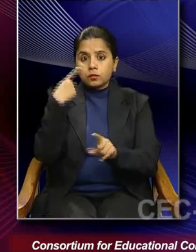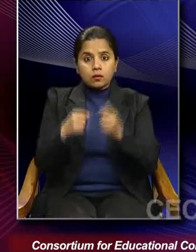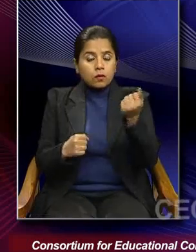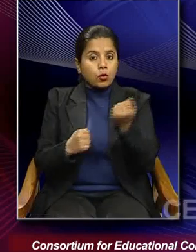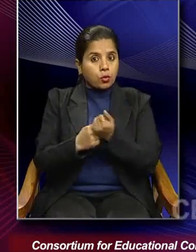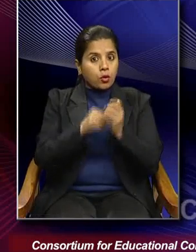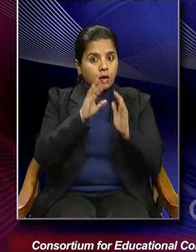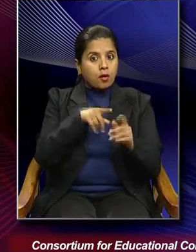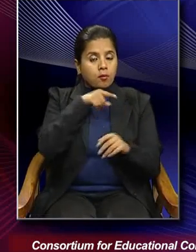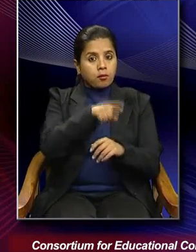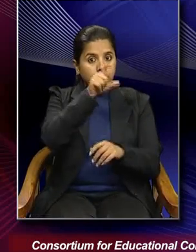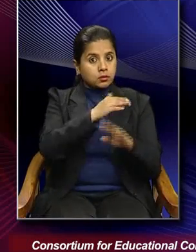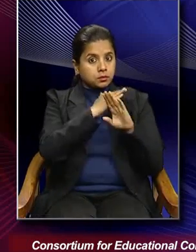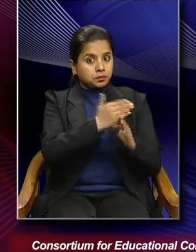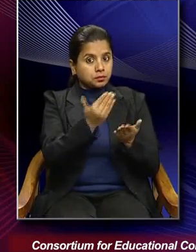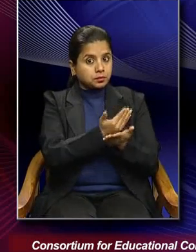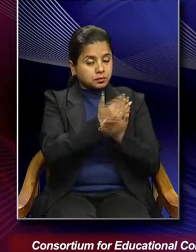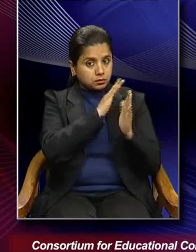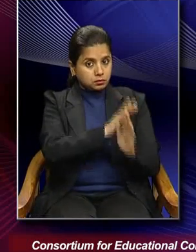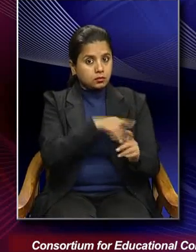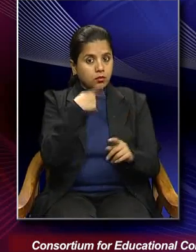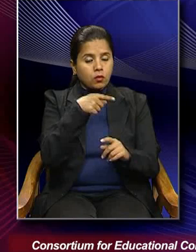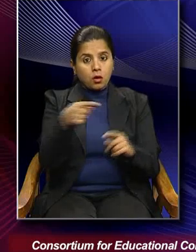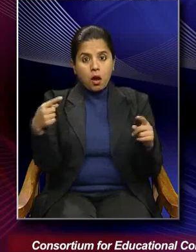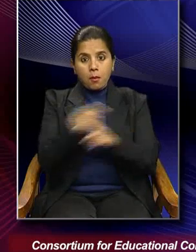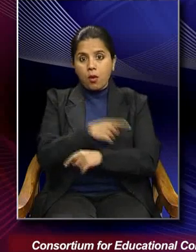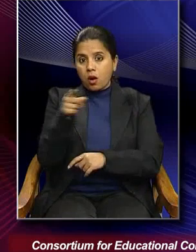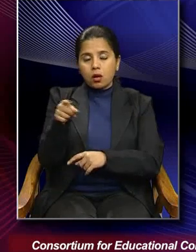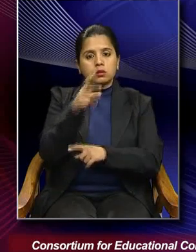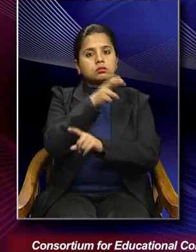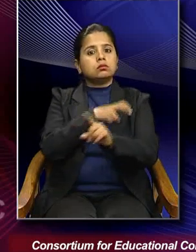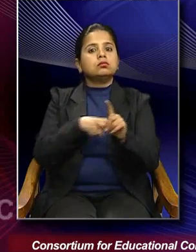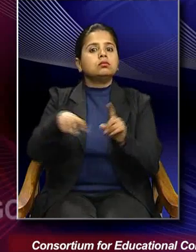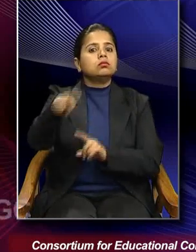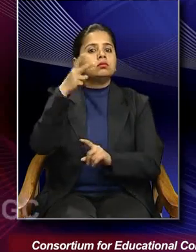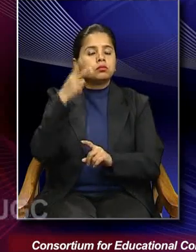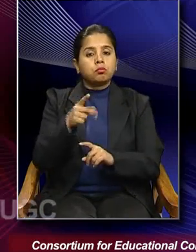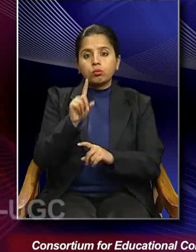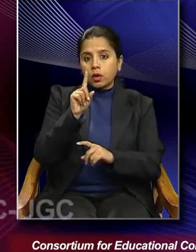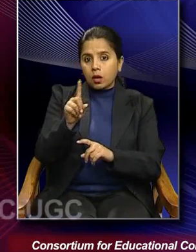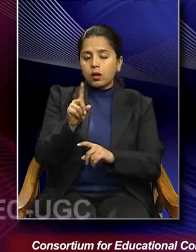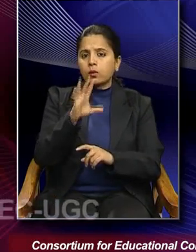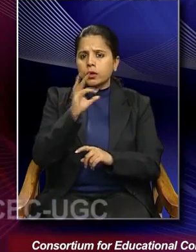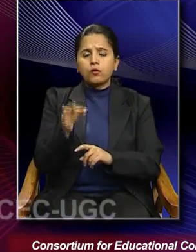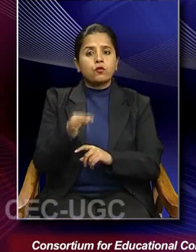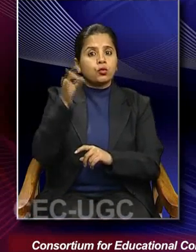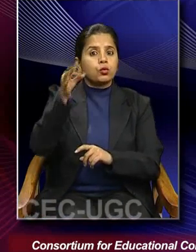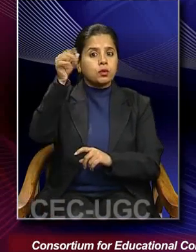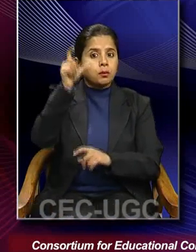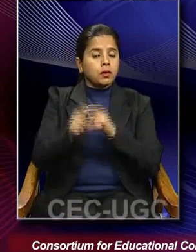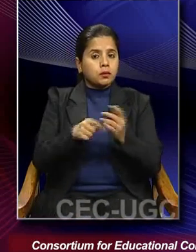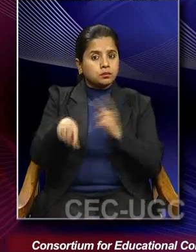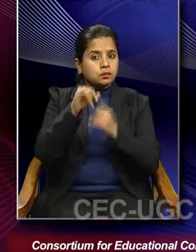habitat preservation to those opposing it. However, the future generation of